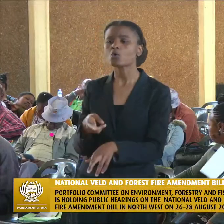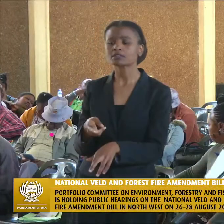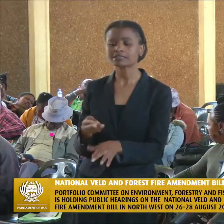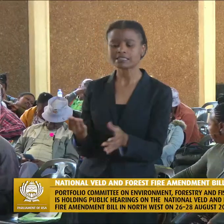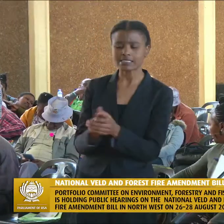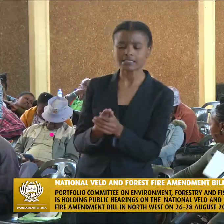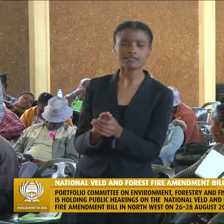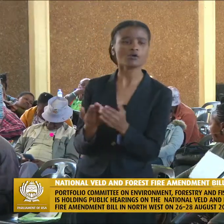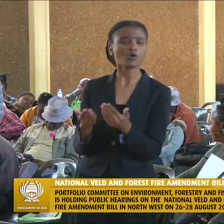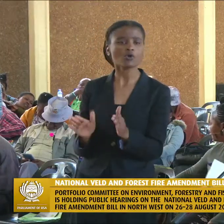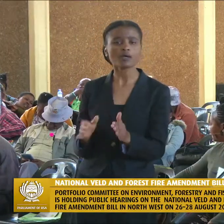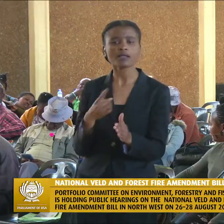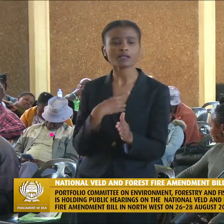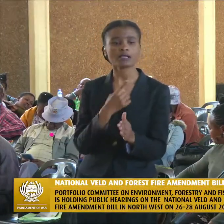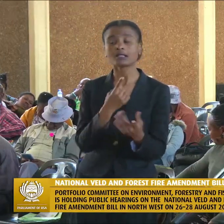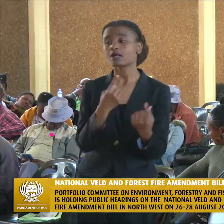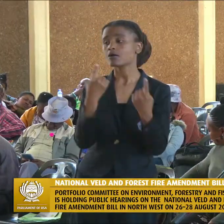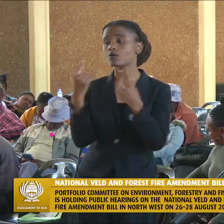every day